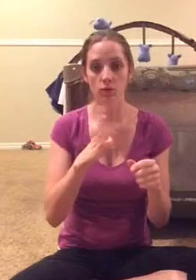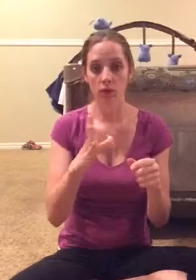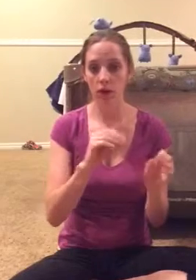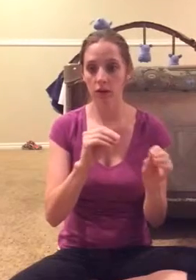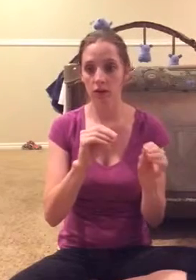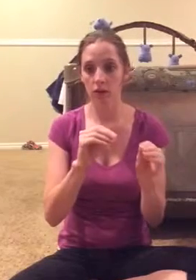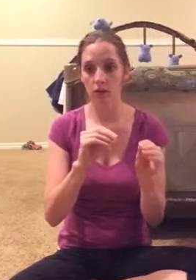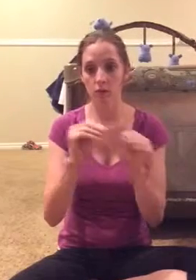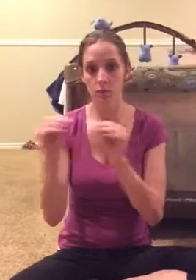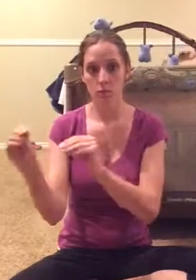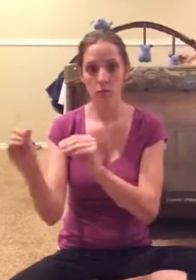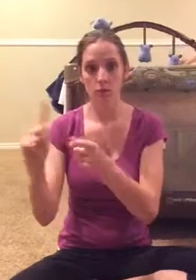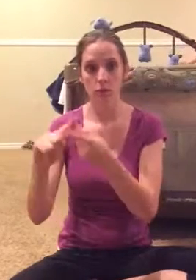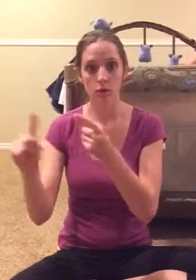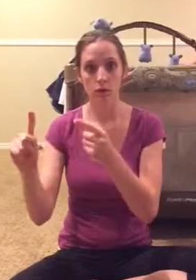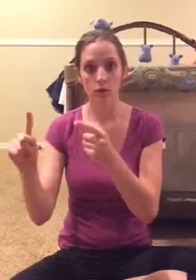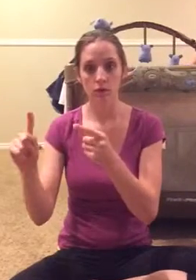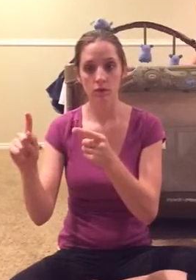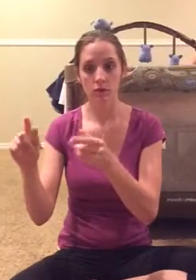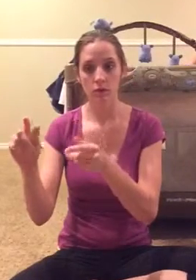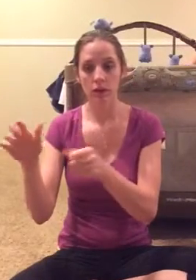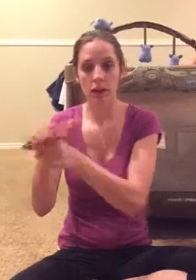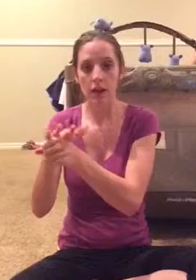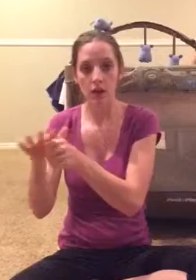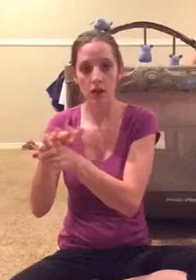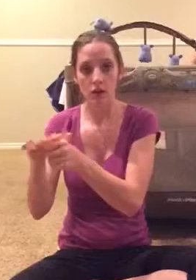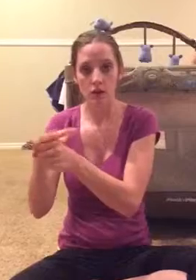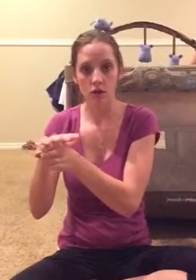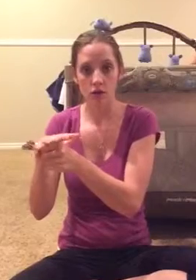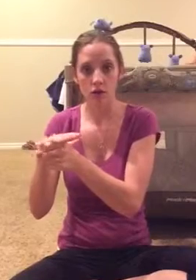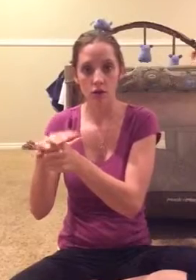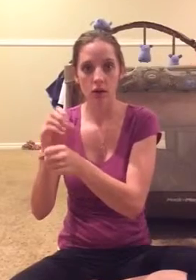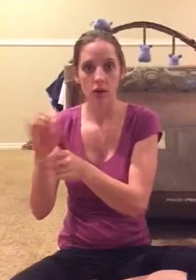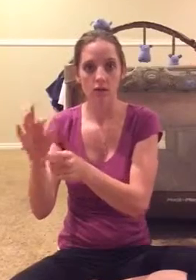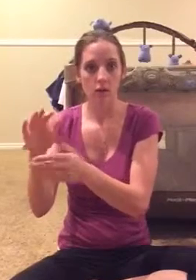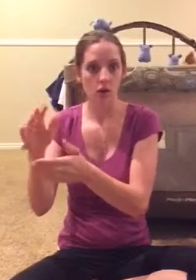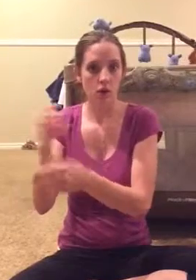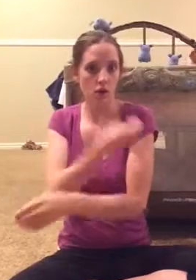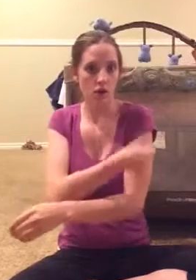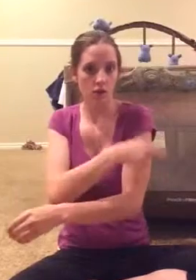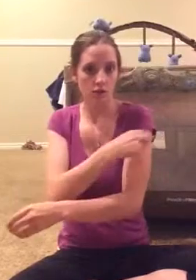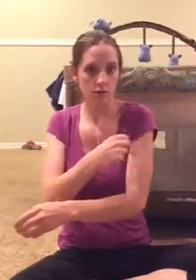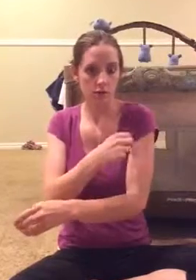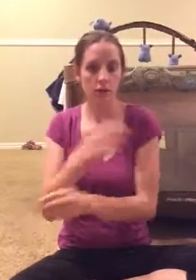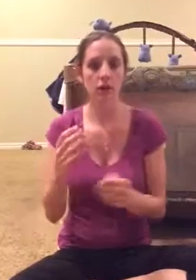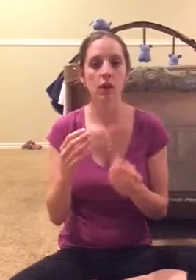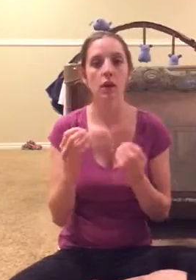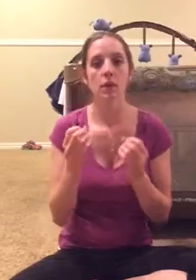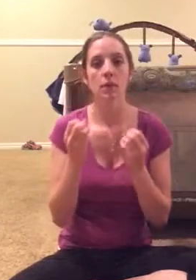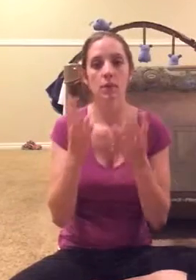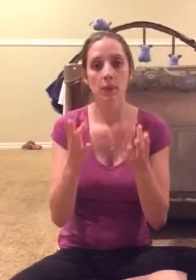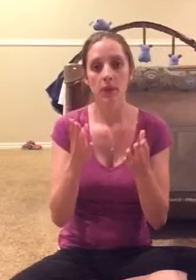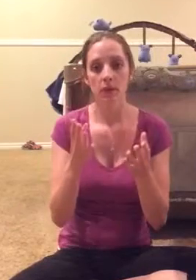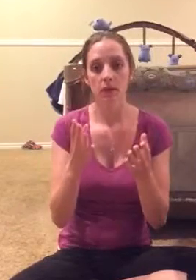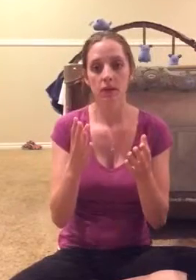In a statement, Kapner family members said they were heartbroken over the loss of our beloved Lance, as well